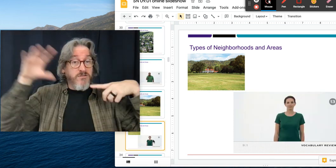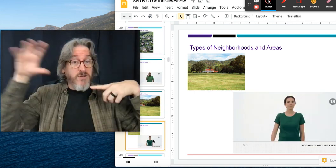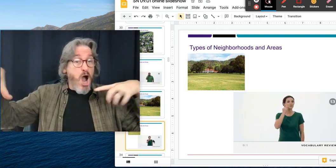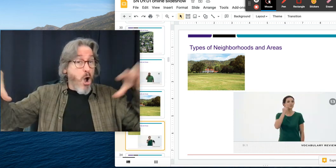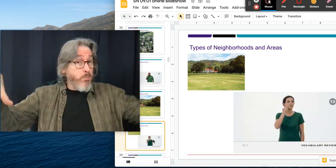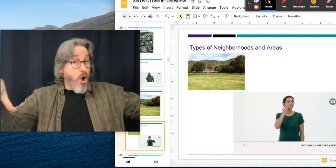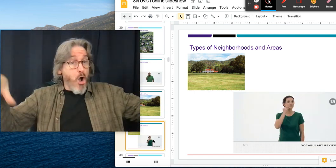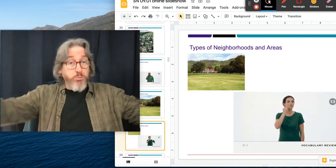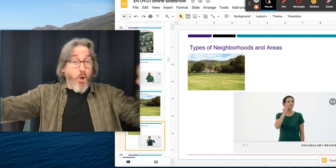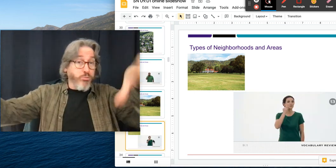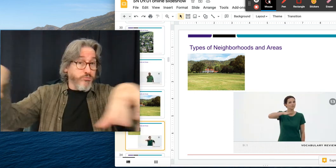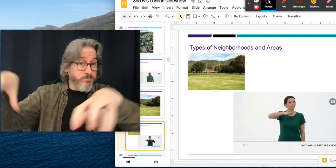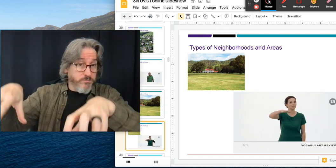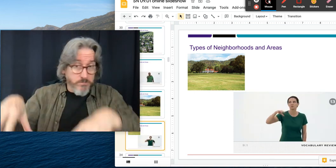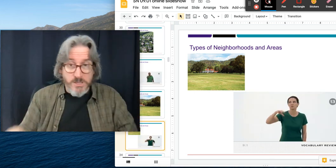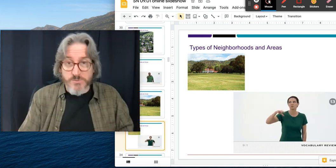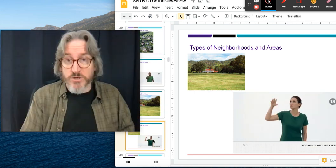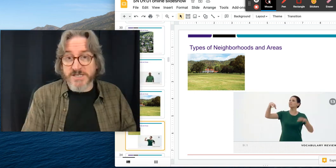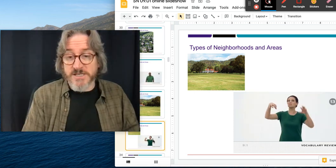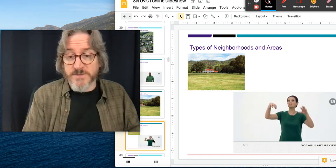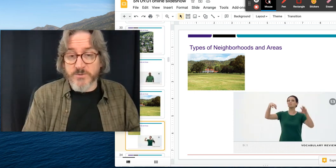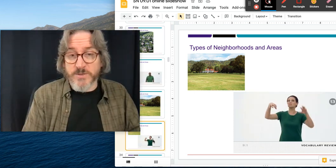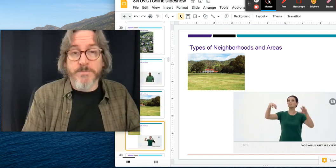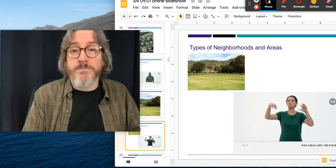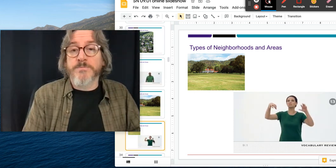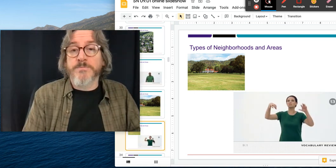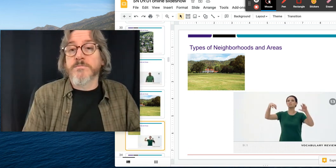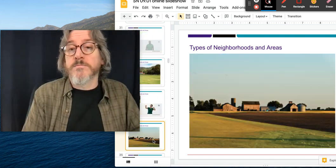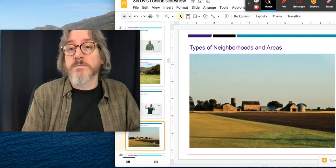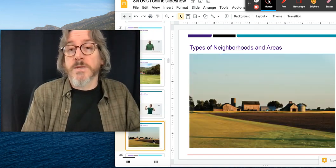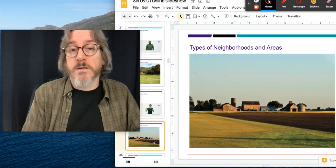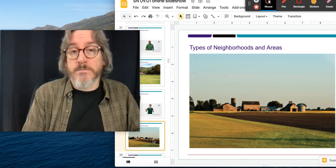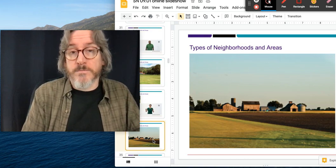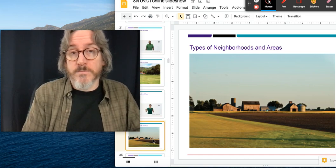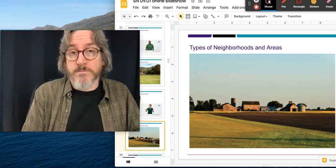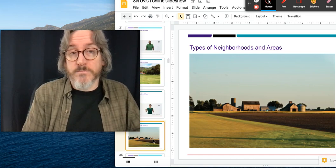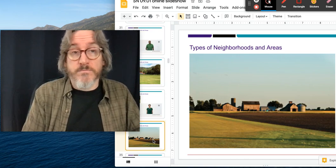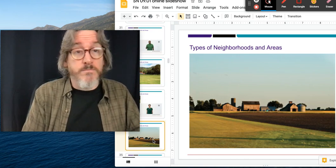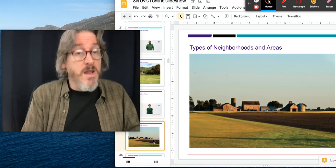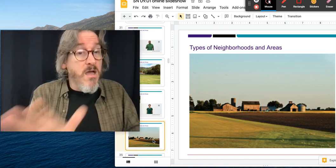sort of a bigger, much more distance between them.